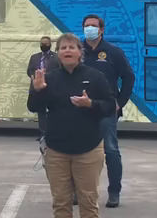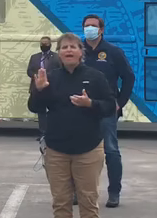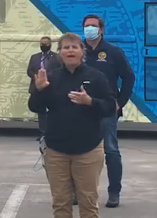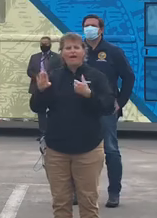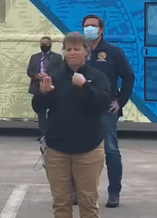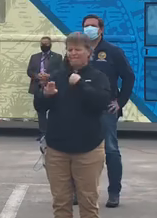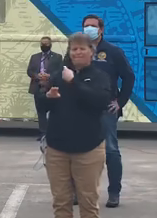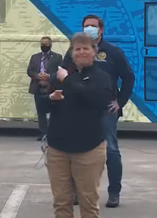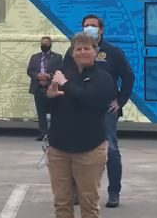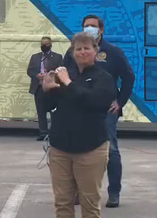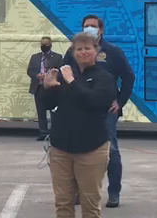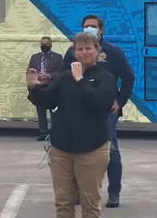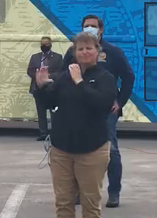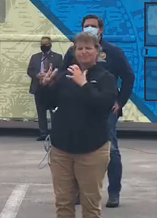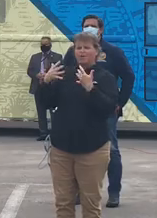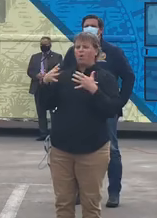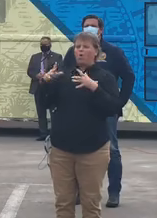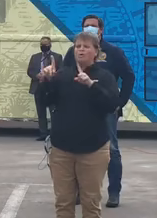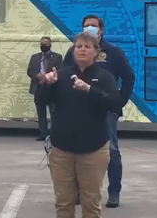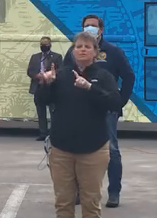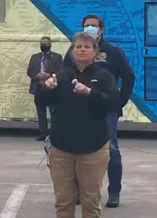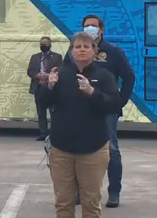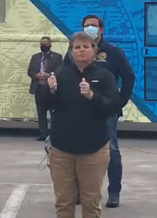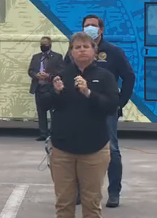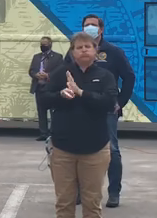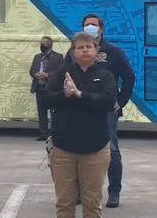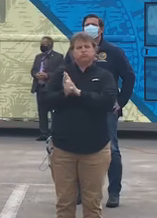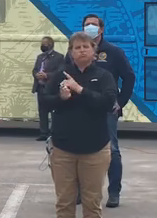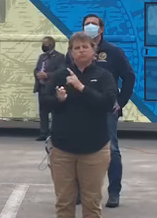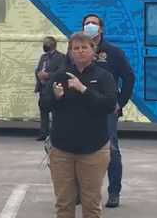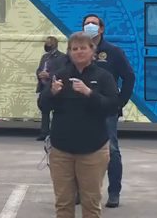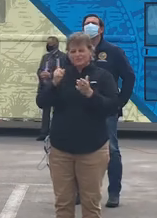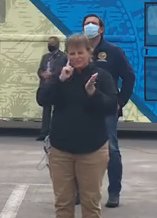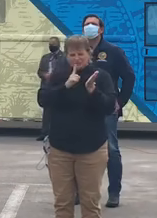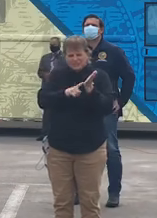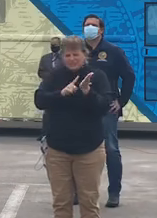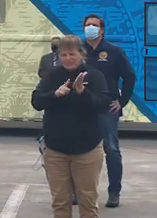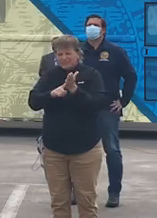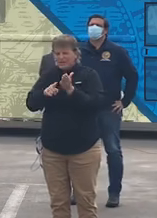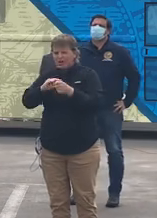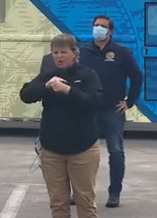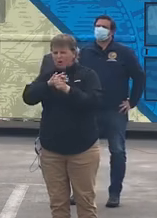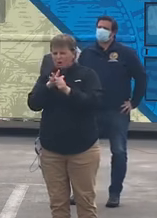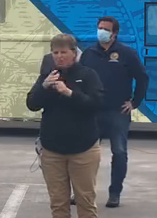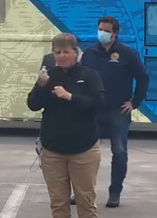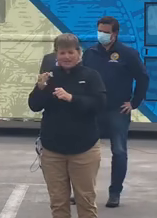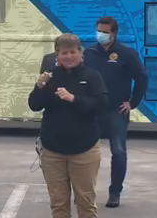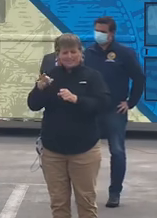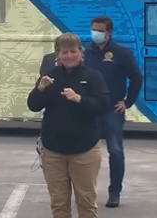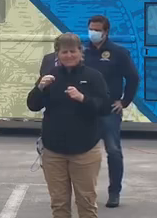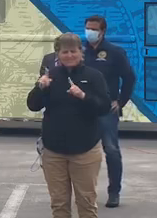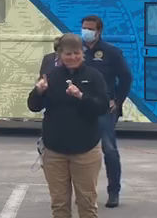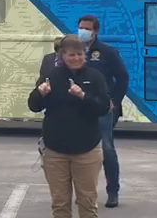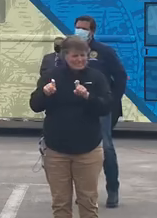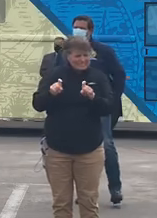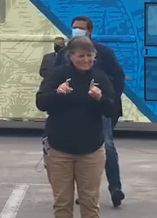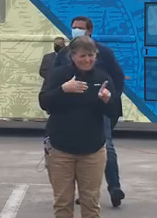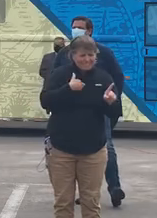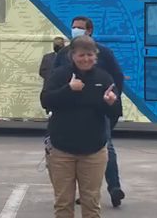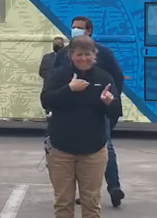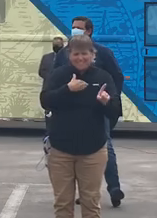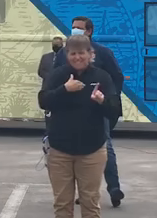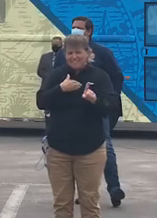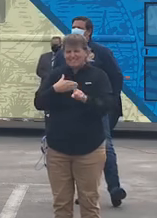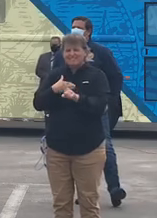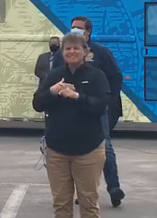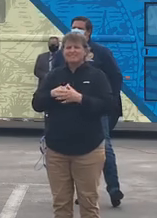most sophisticated tests for detection of COVID-19 to where individuals need to be tested. This mobile unit